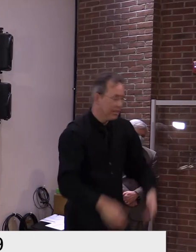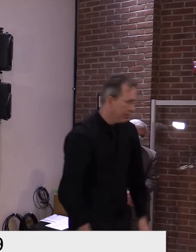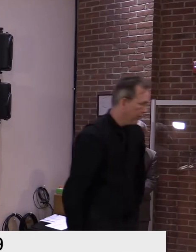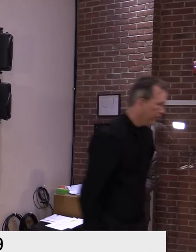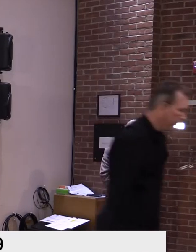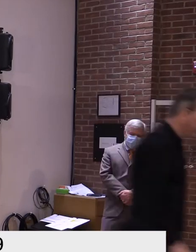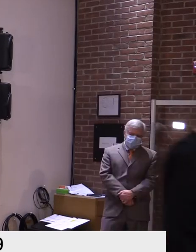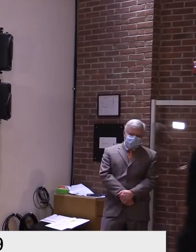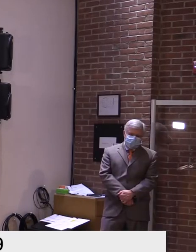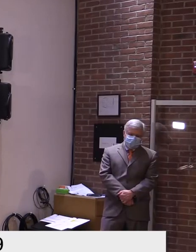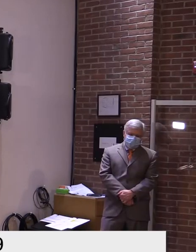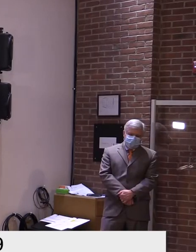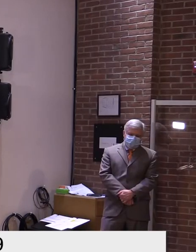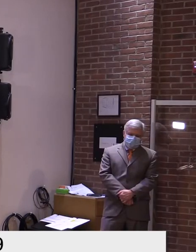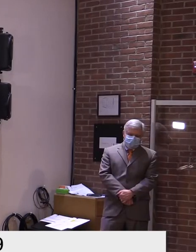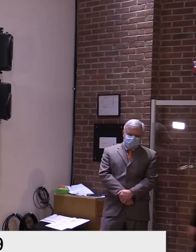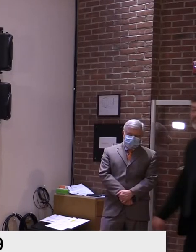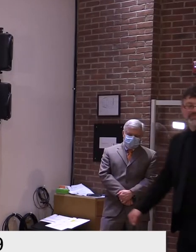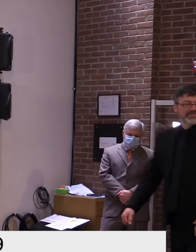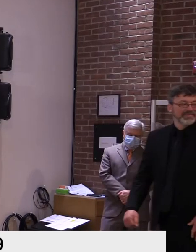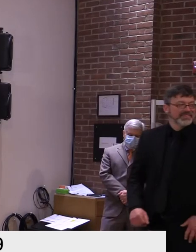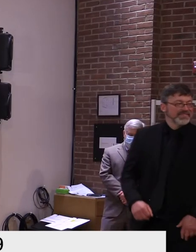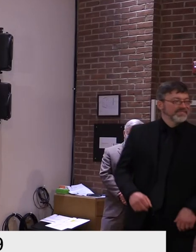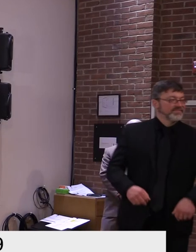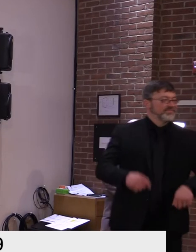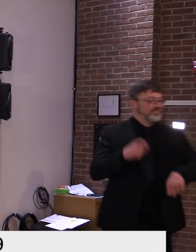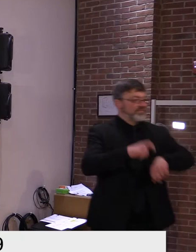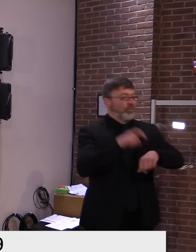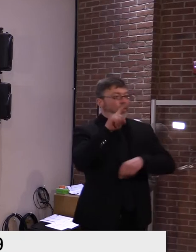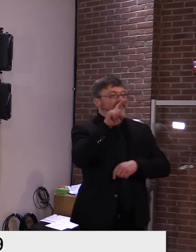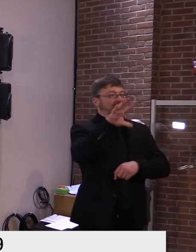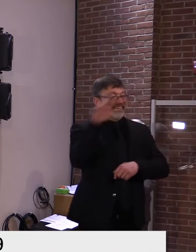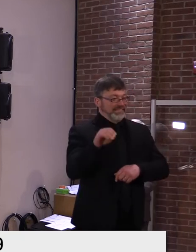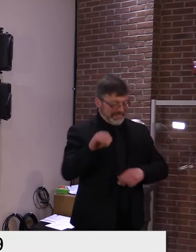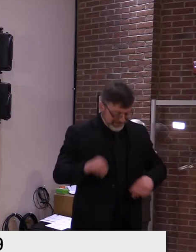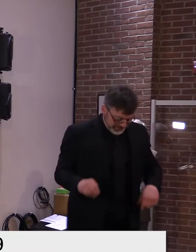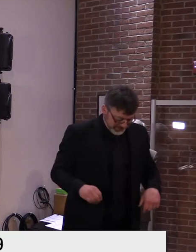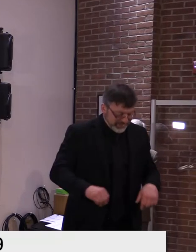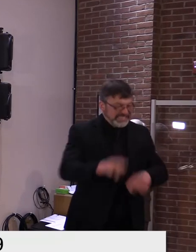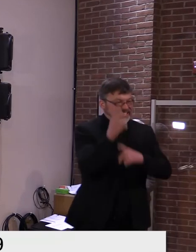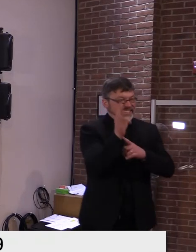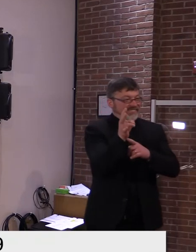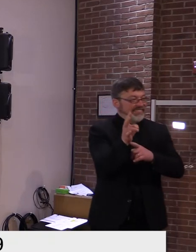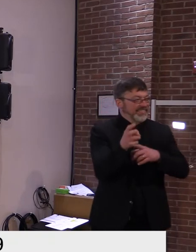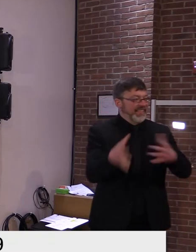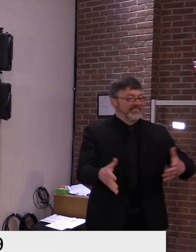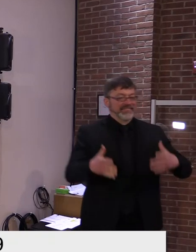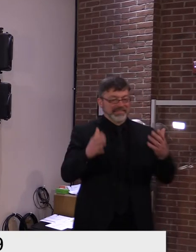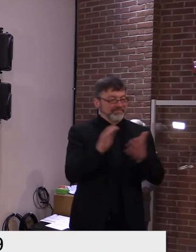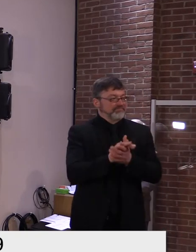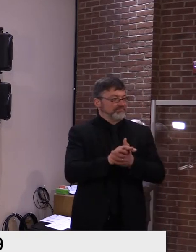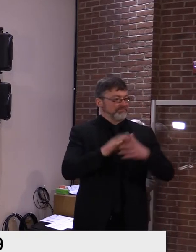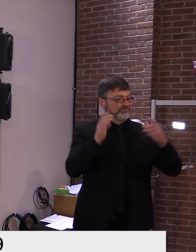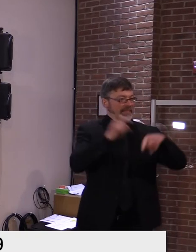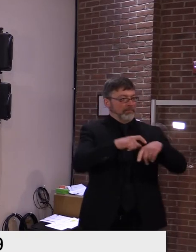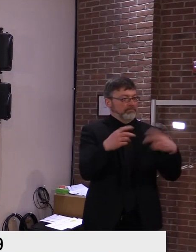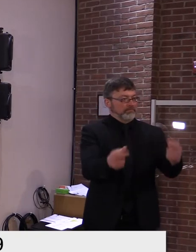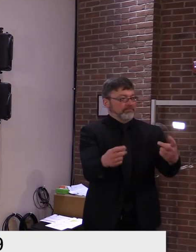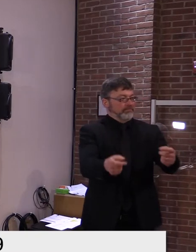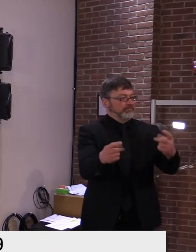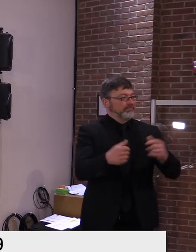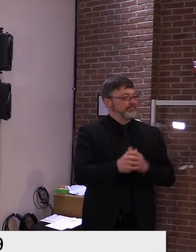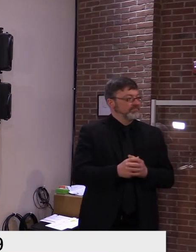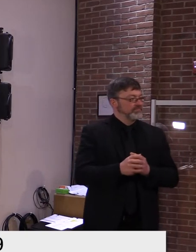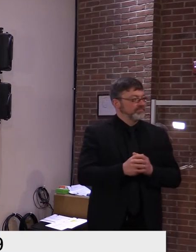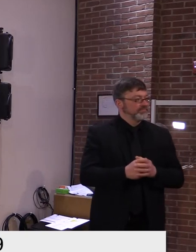Thank you, Rebecca. Good afternoon, Governor. Watching the vaccination rates over the past few weeks, I noticed